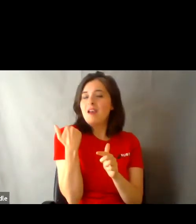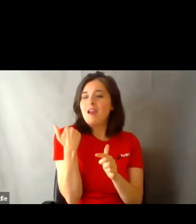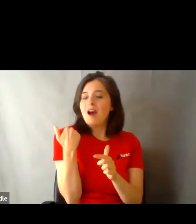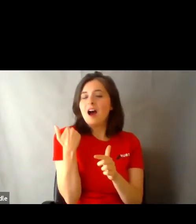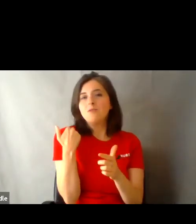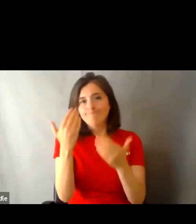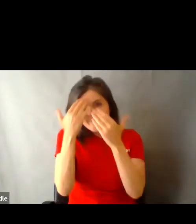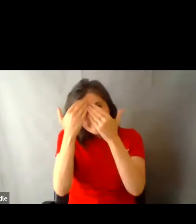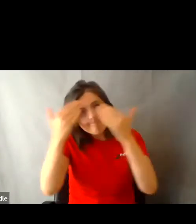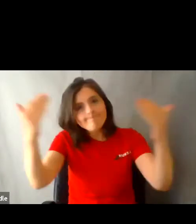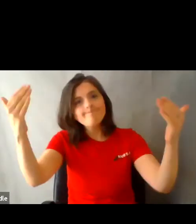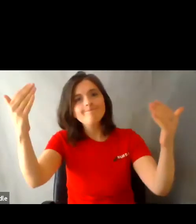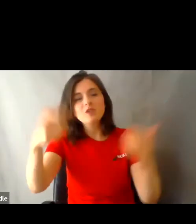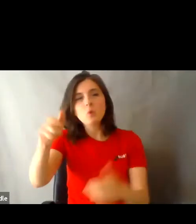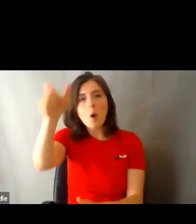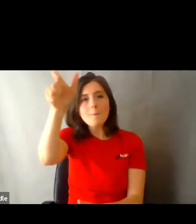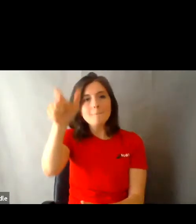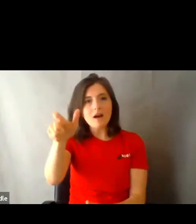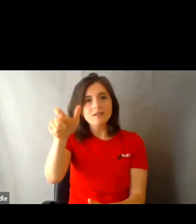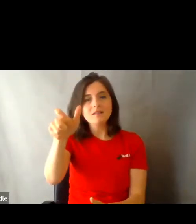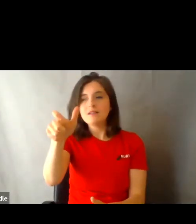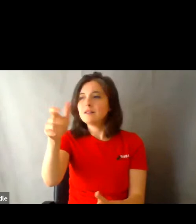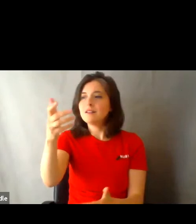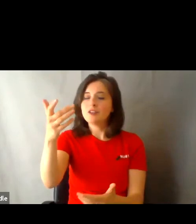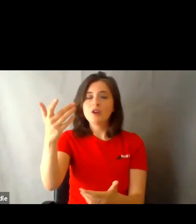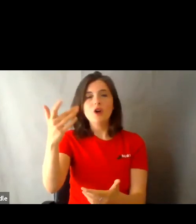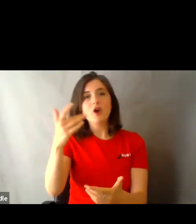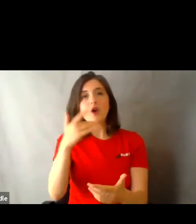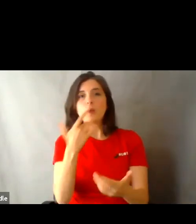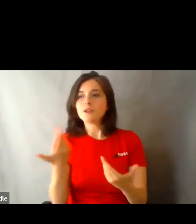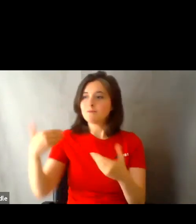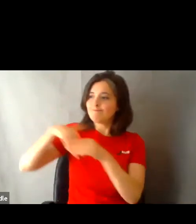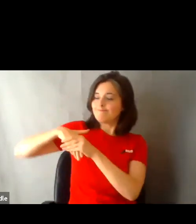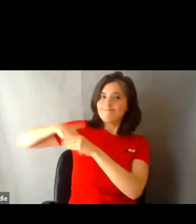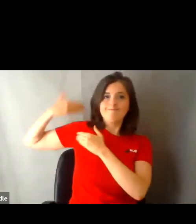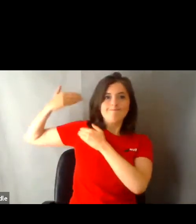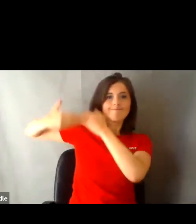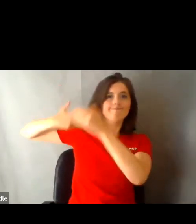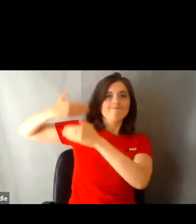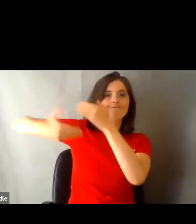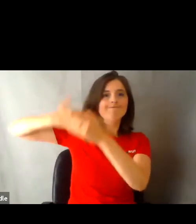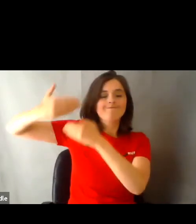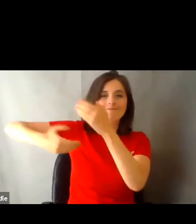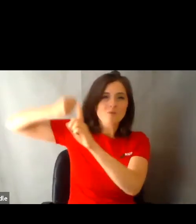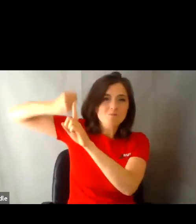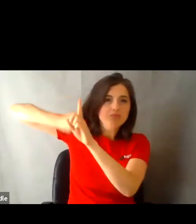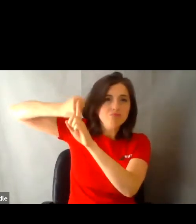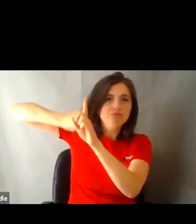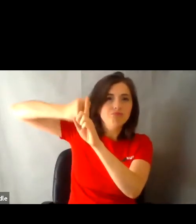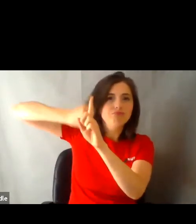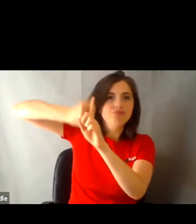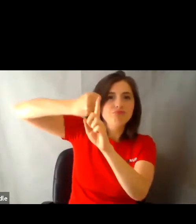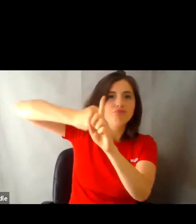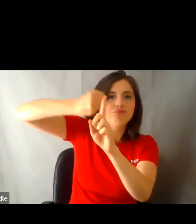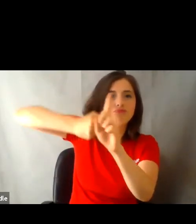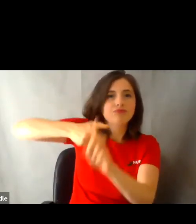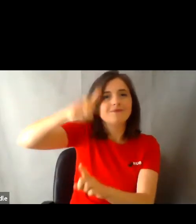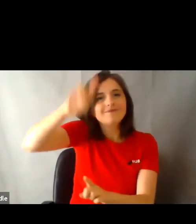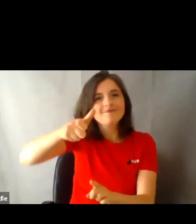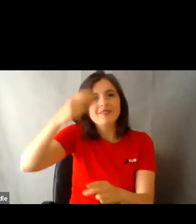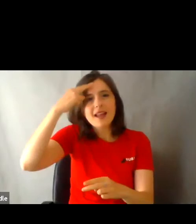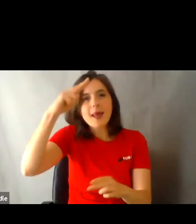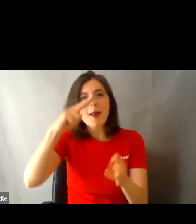someone who's played a role in some of what we've done to take the fight this far. Sean